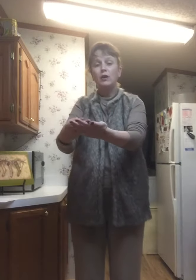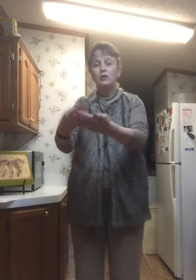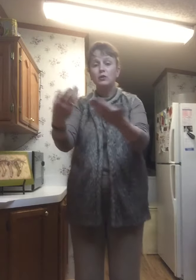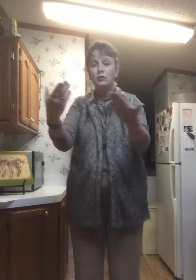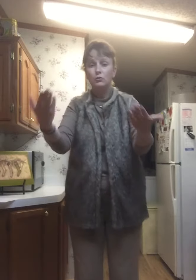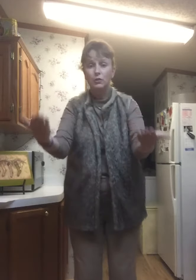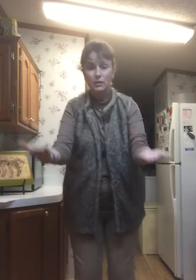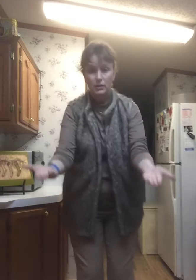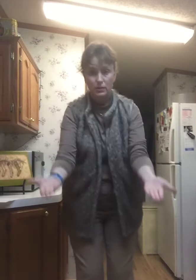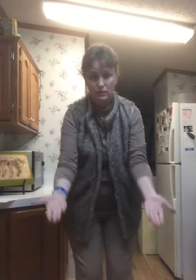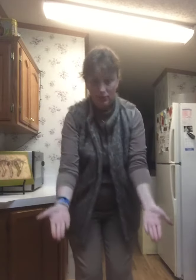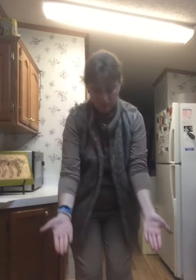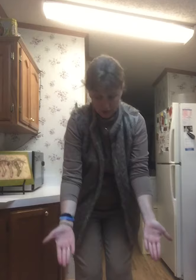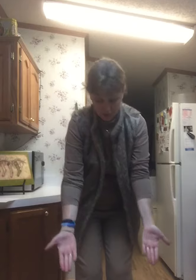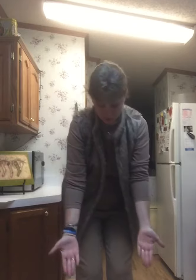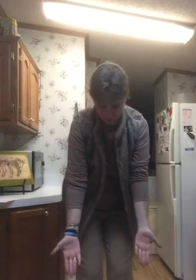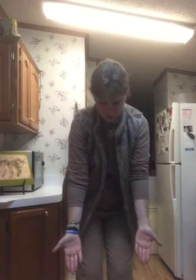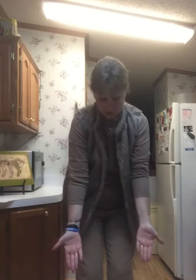on your knees, and you're just going to